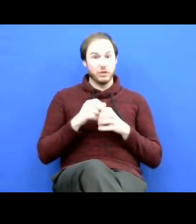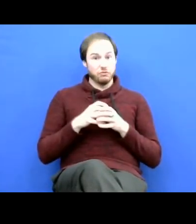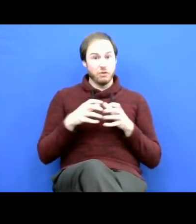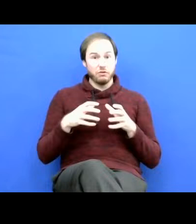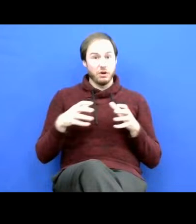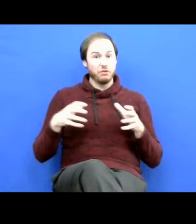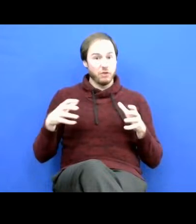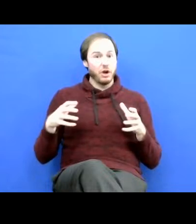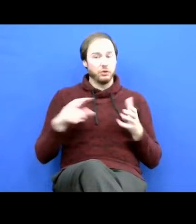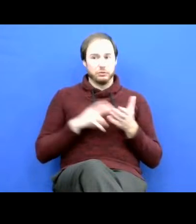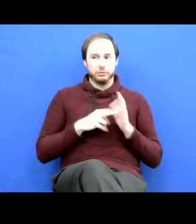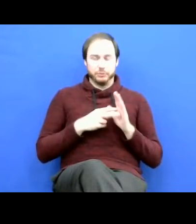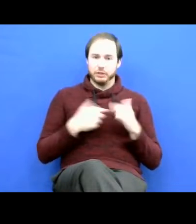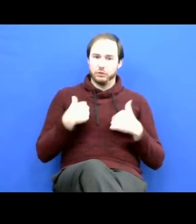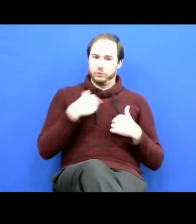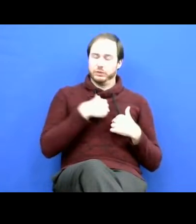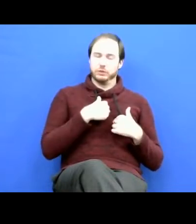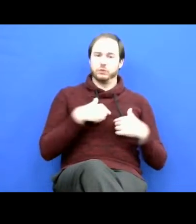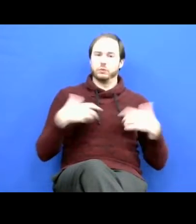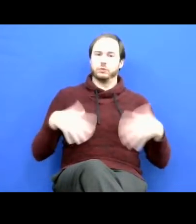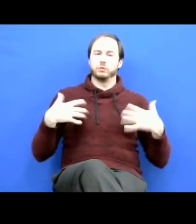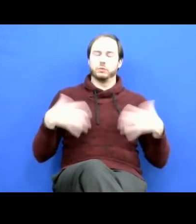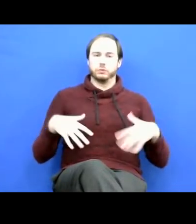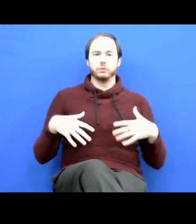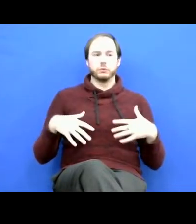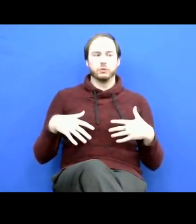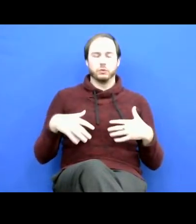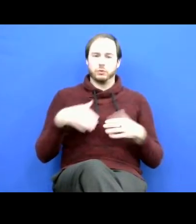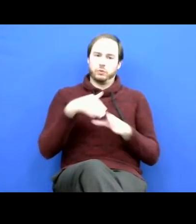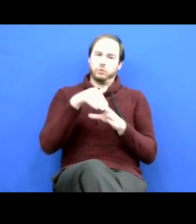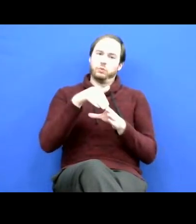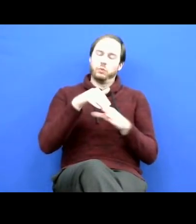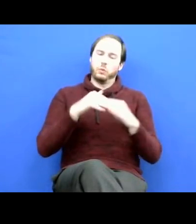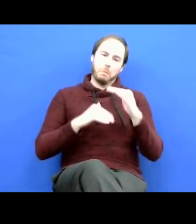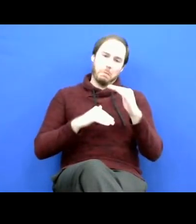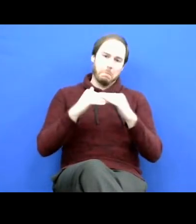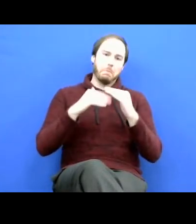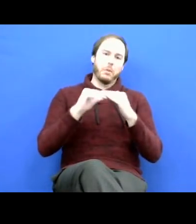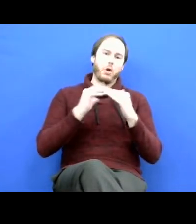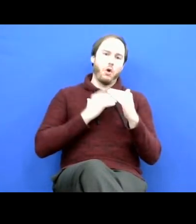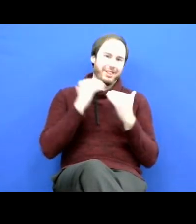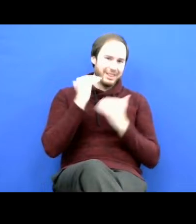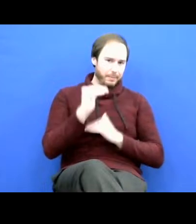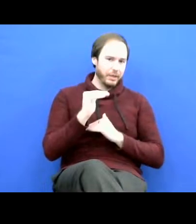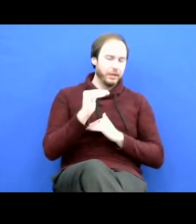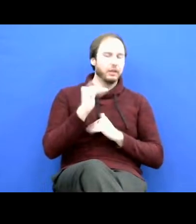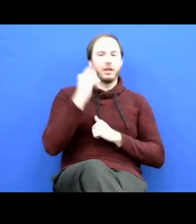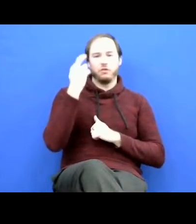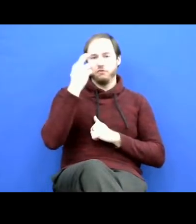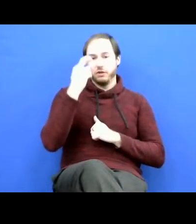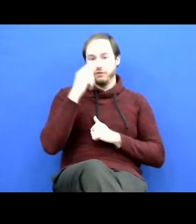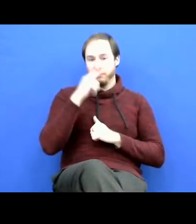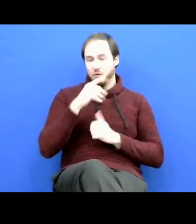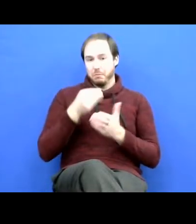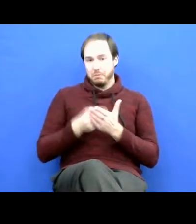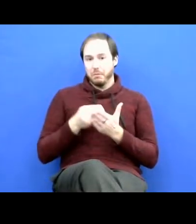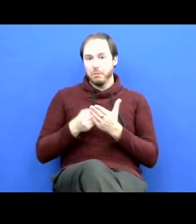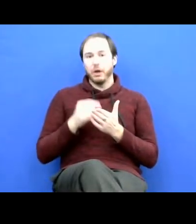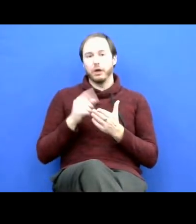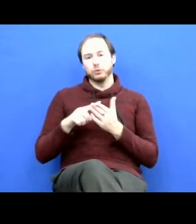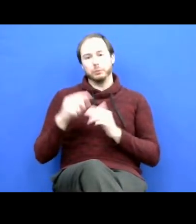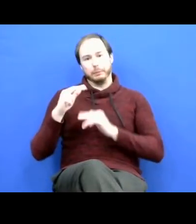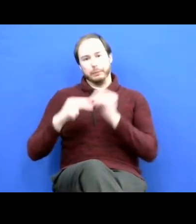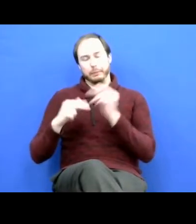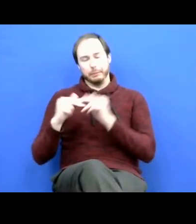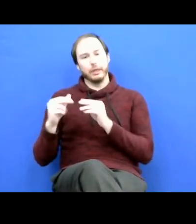grown. And so we're kind of we're at that edge, which goes back to why, in addition to the money to build the spray